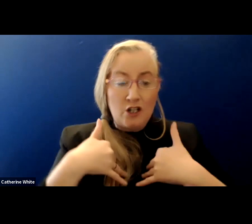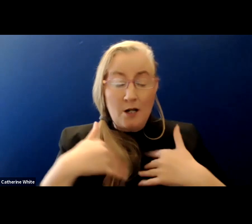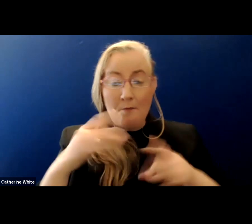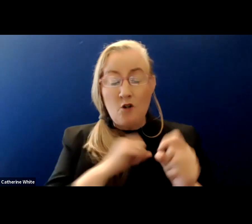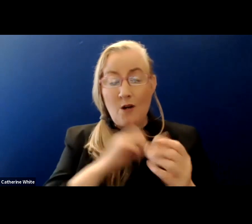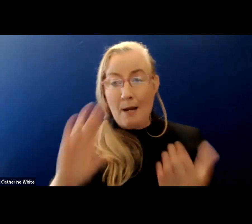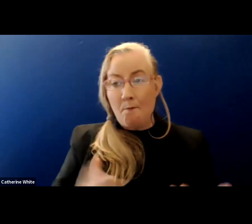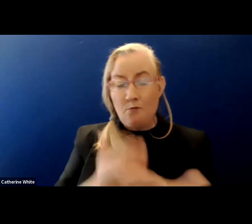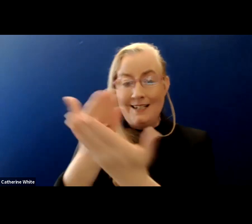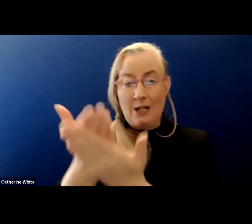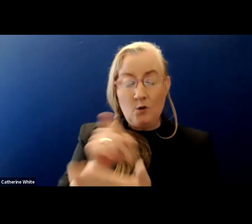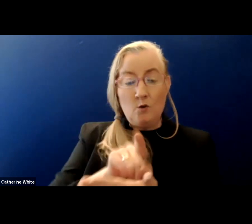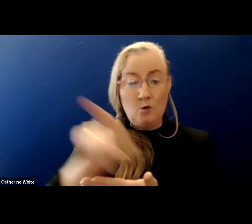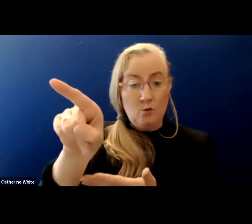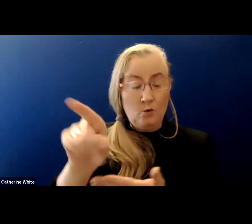present them to the court